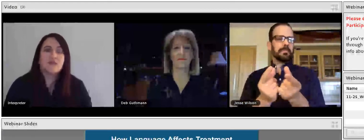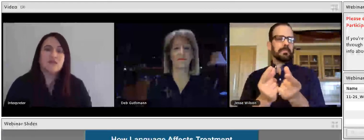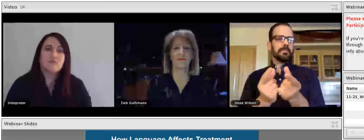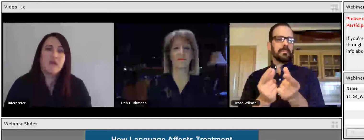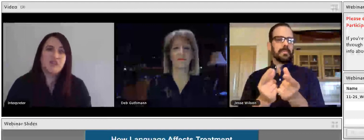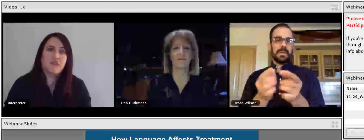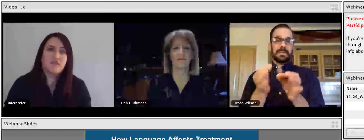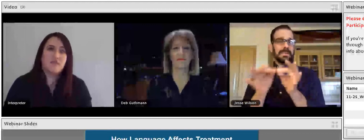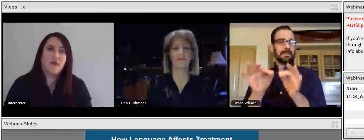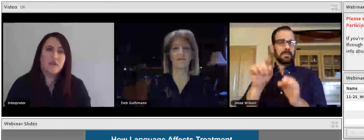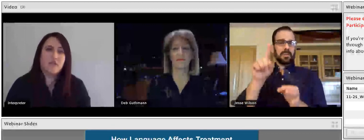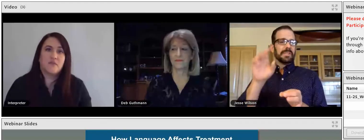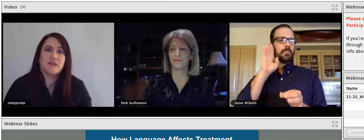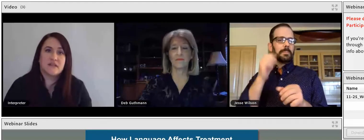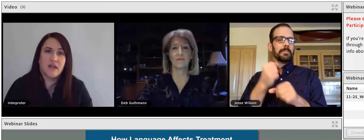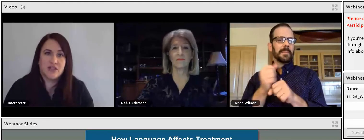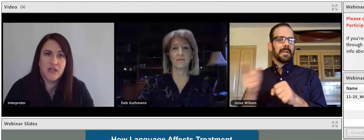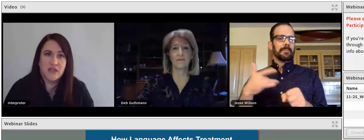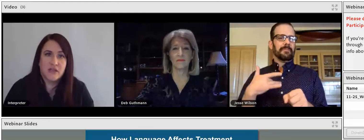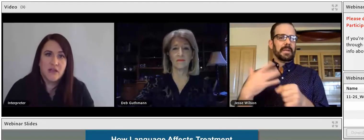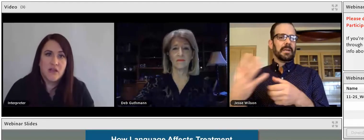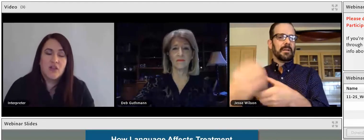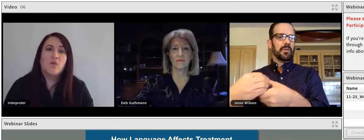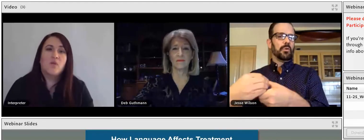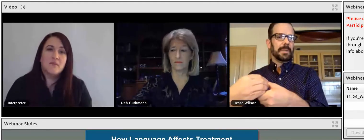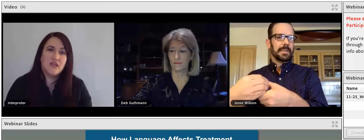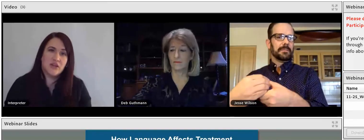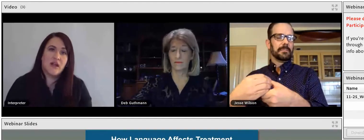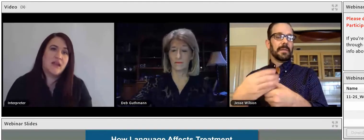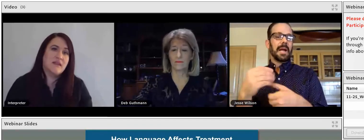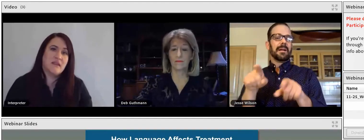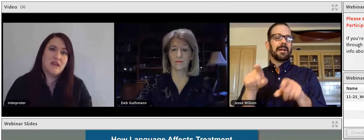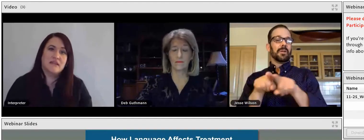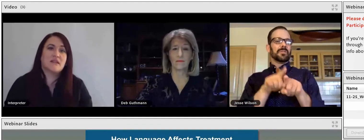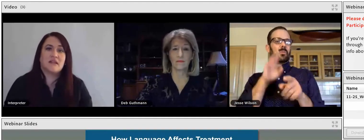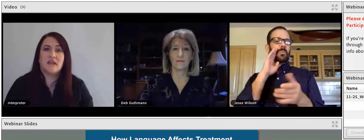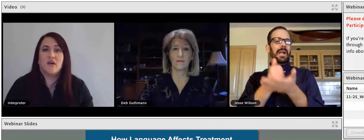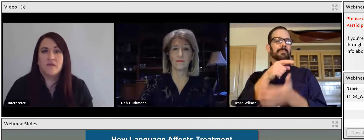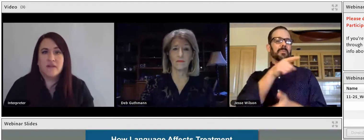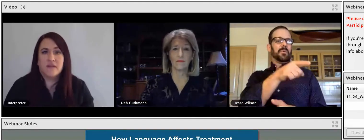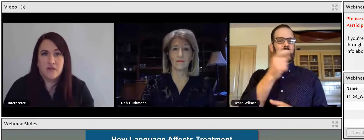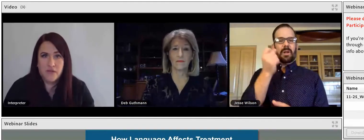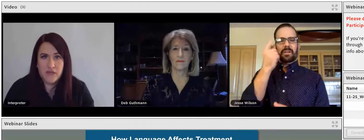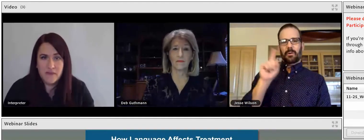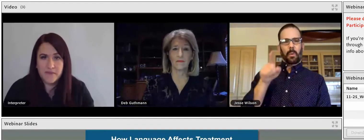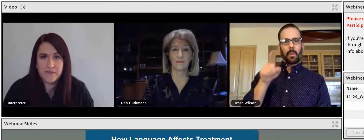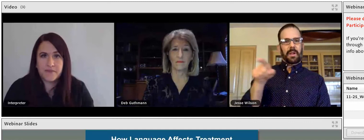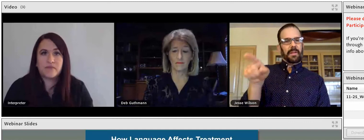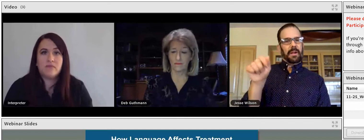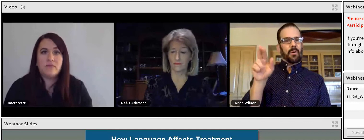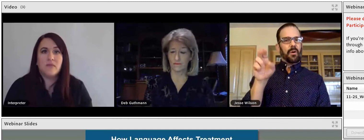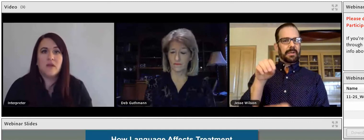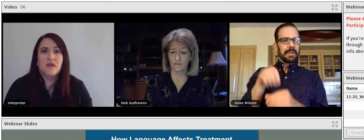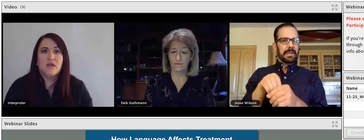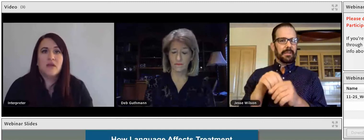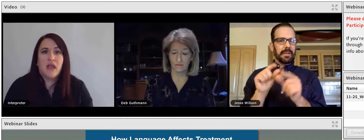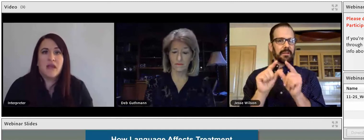following, and make sure that they're following the group discussion. You want to make sure at the end that they all feel included,